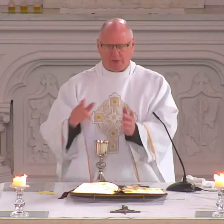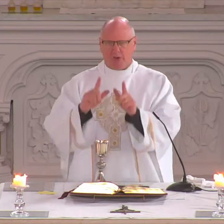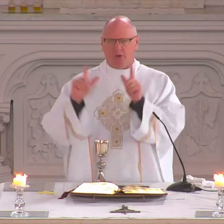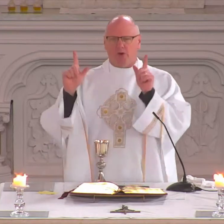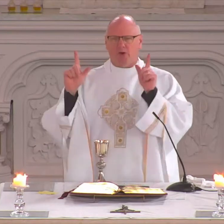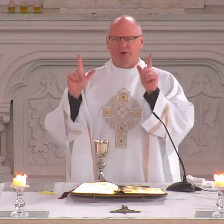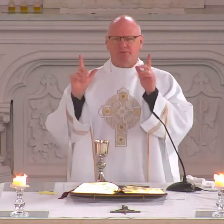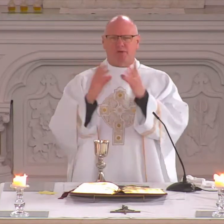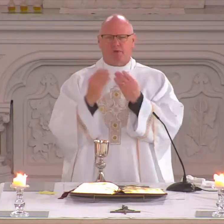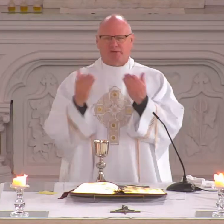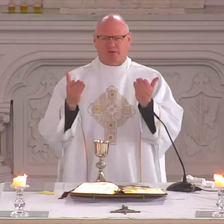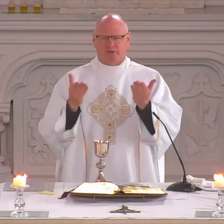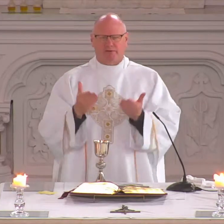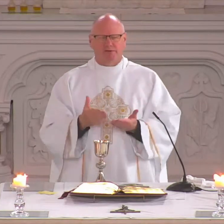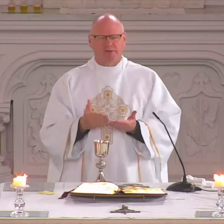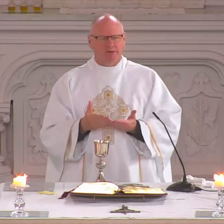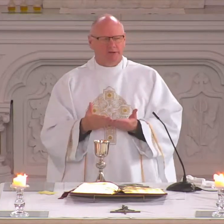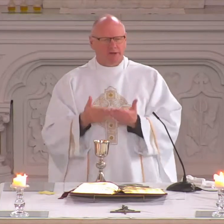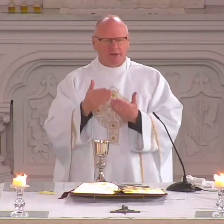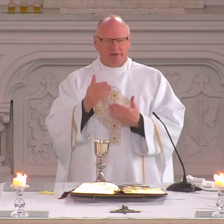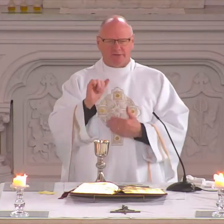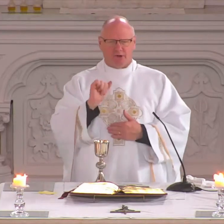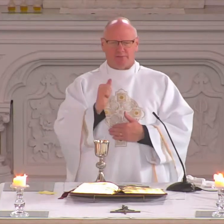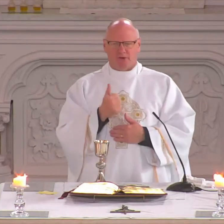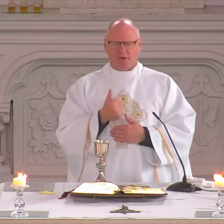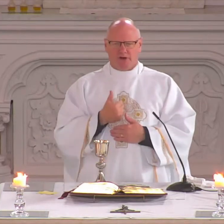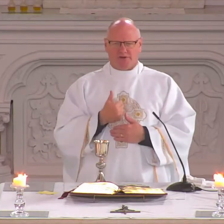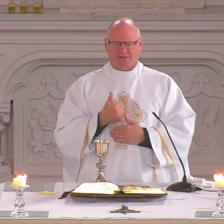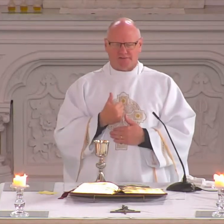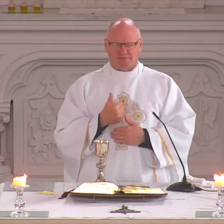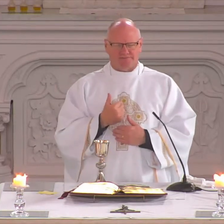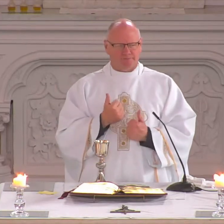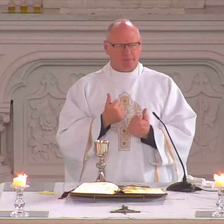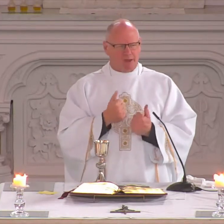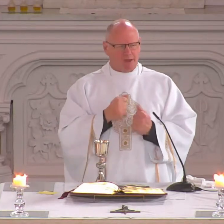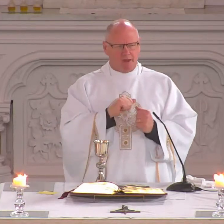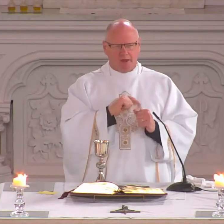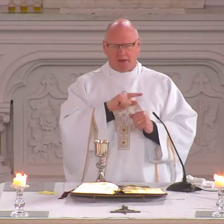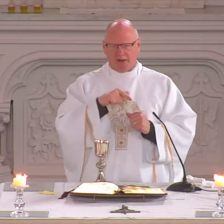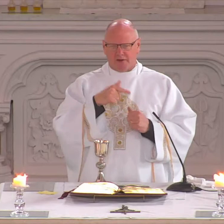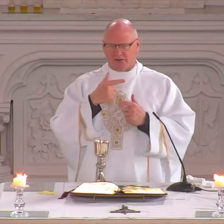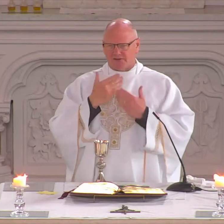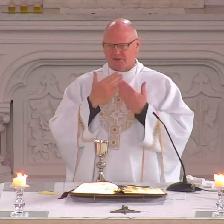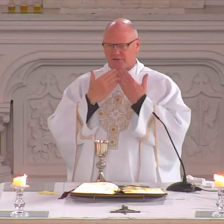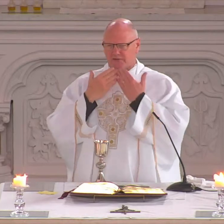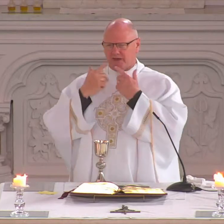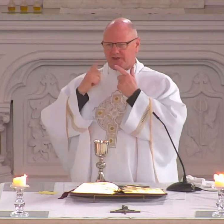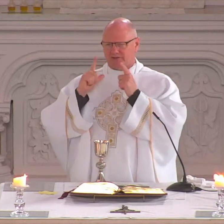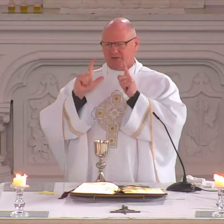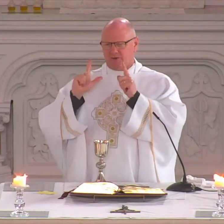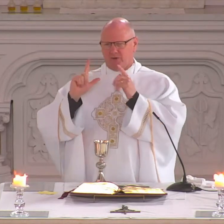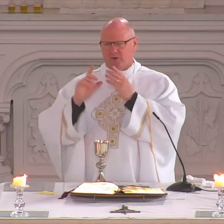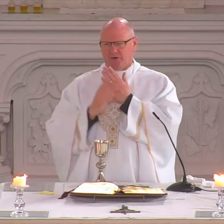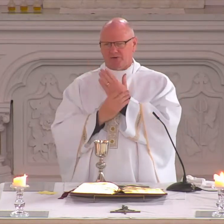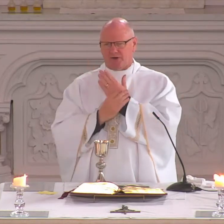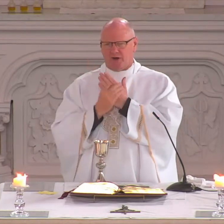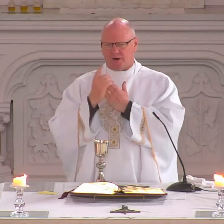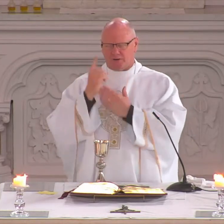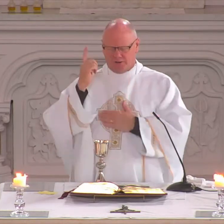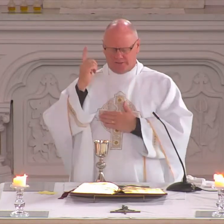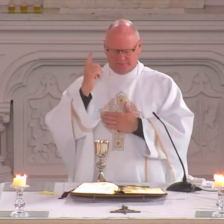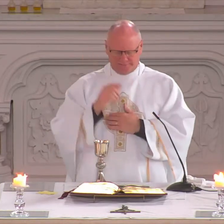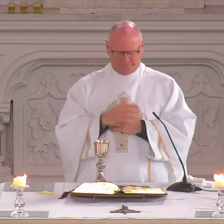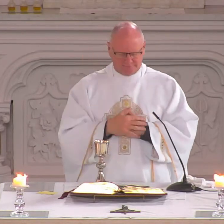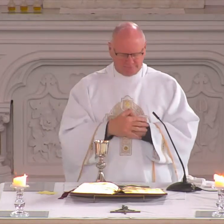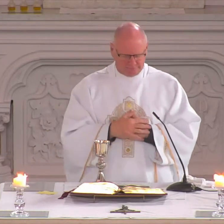Amen. The Lord be with you. Lift up your hearts. Let us give thanks to the Lord our